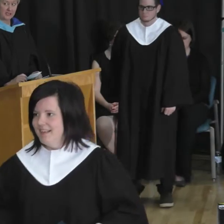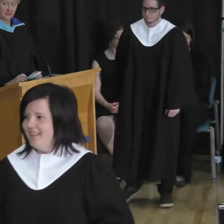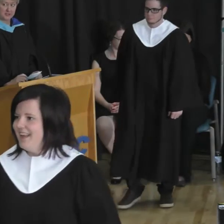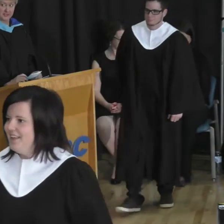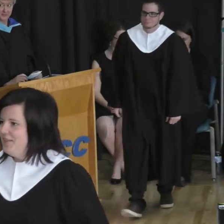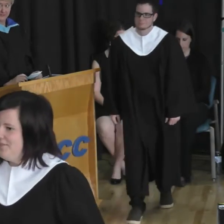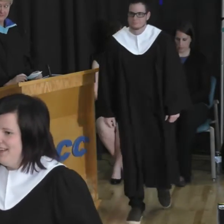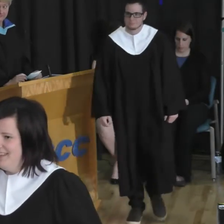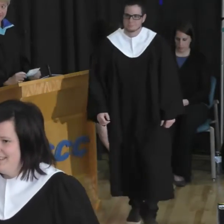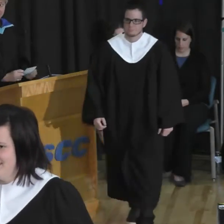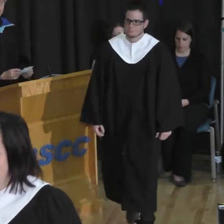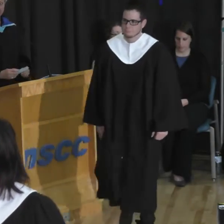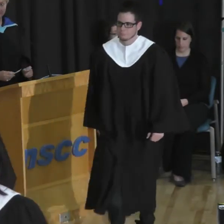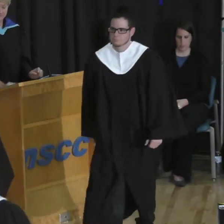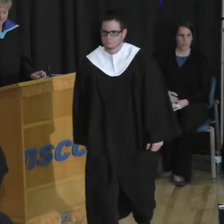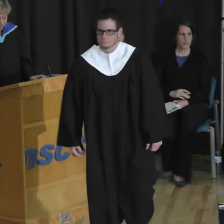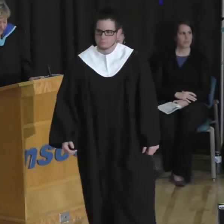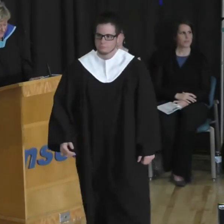John Nickerson.